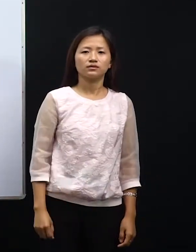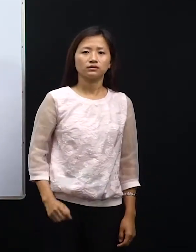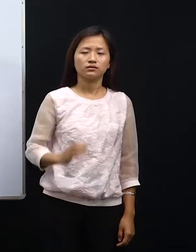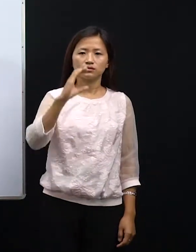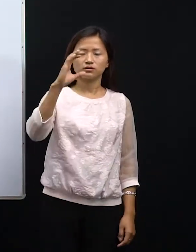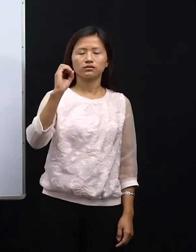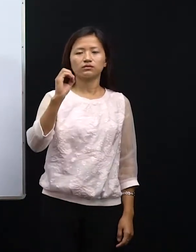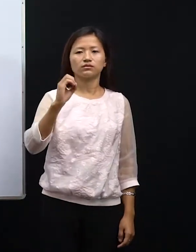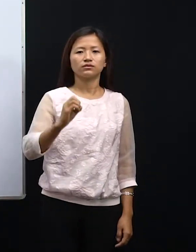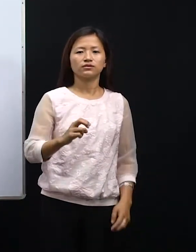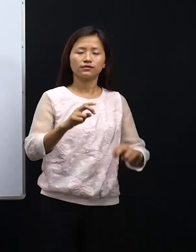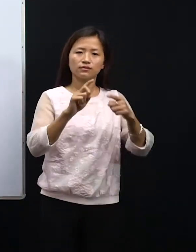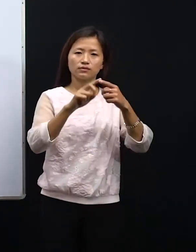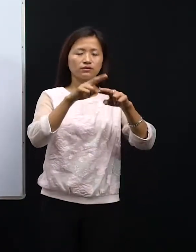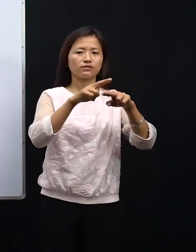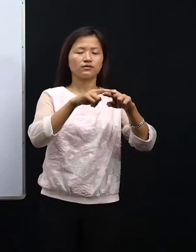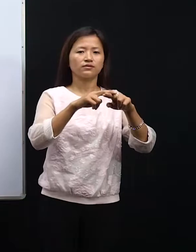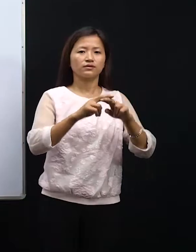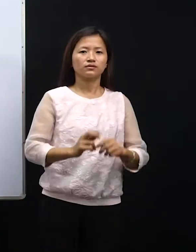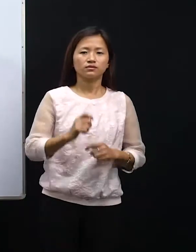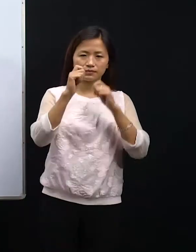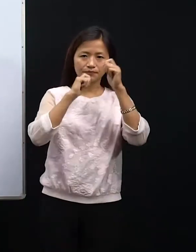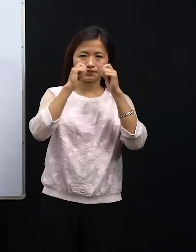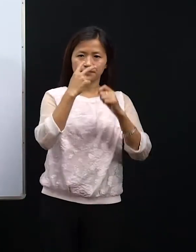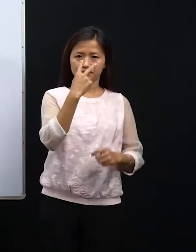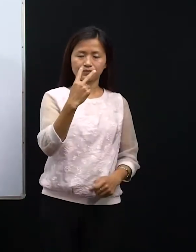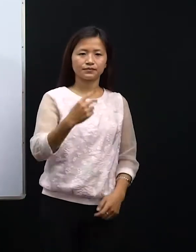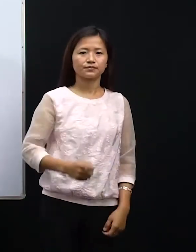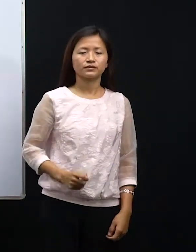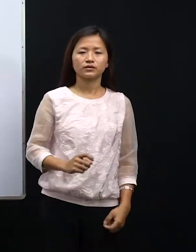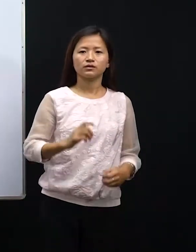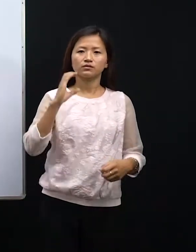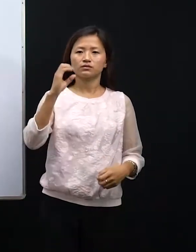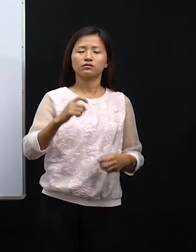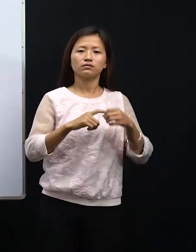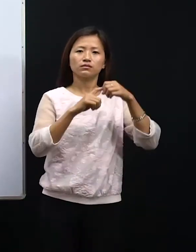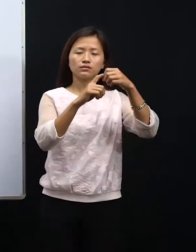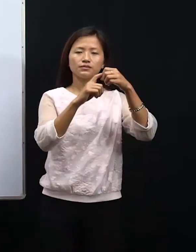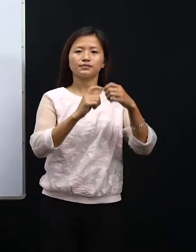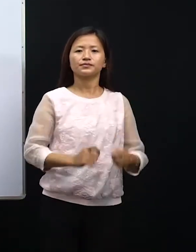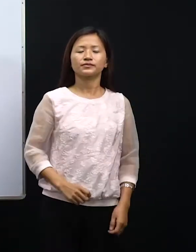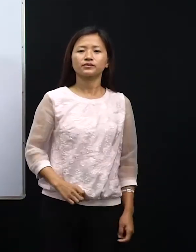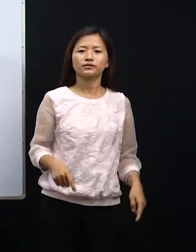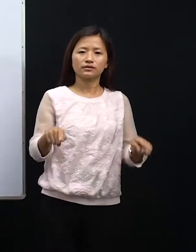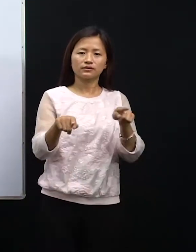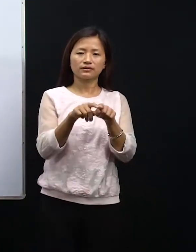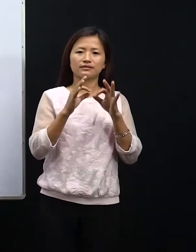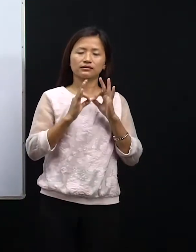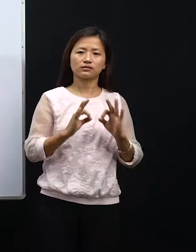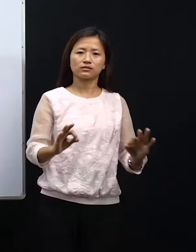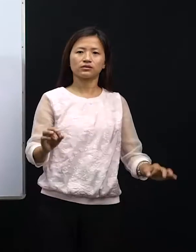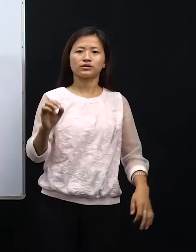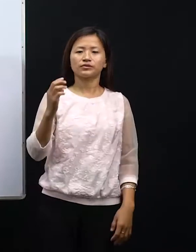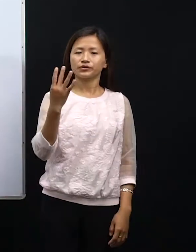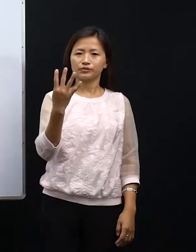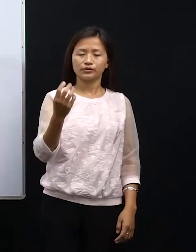coefficients. If you look at the expression, we can see the coefficients. The coefficients are simply